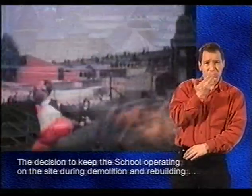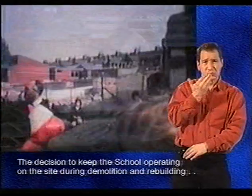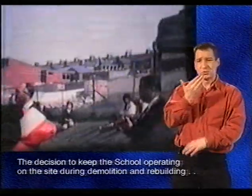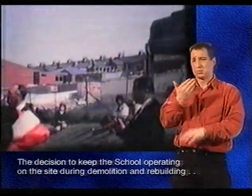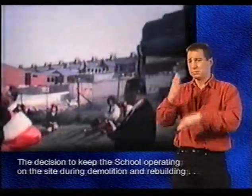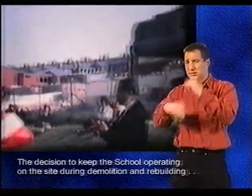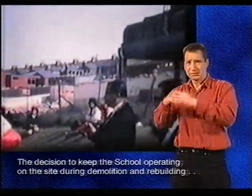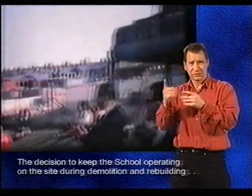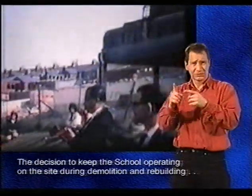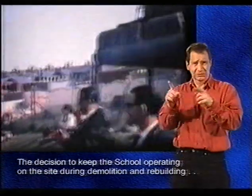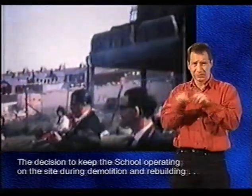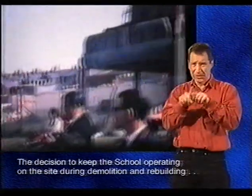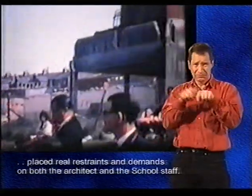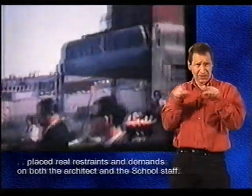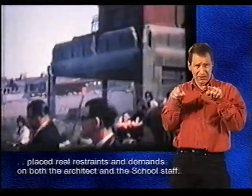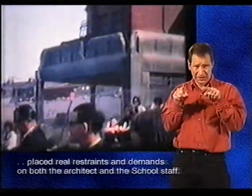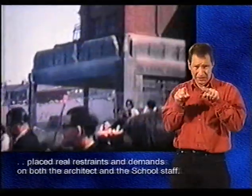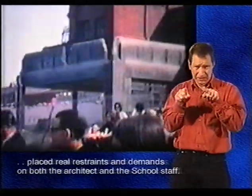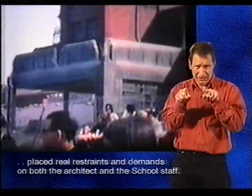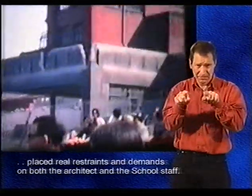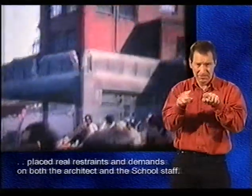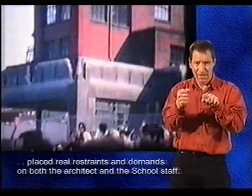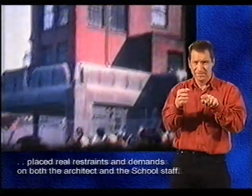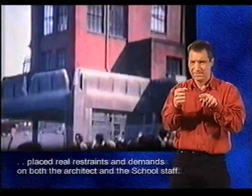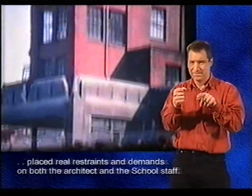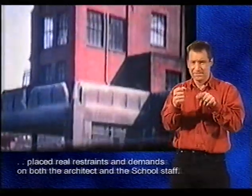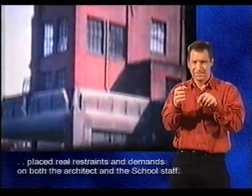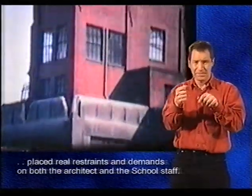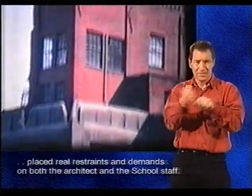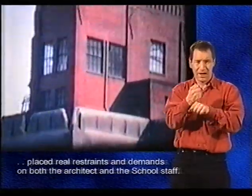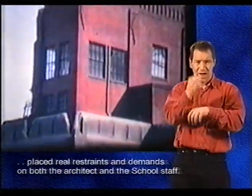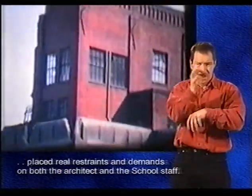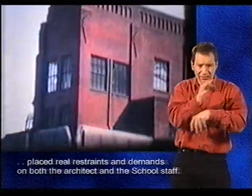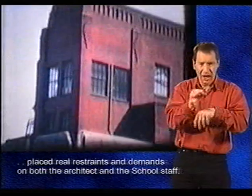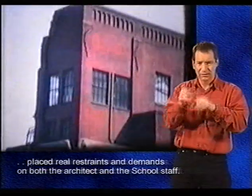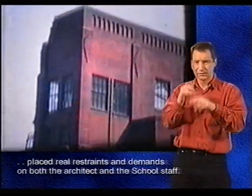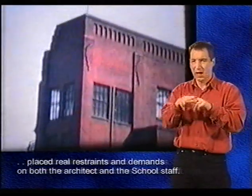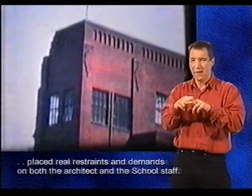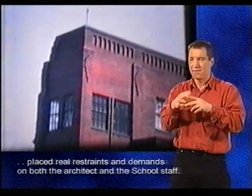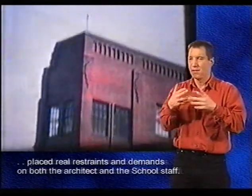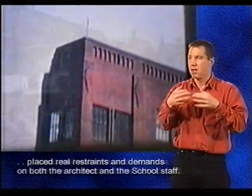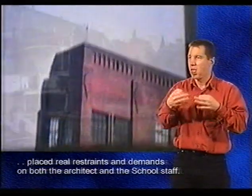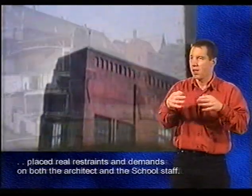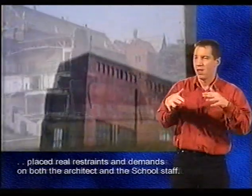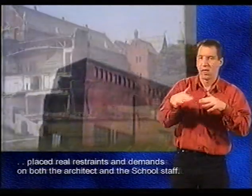during demolition and rebuilding placed real restraints and demands on both the architect and the school staff.